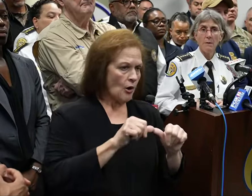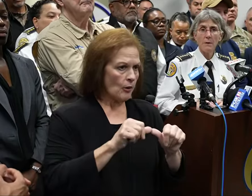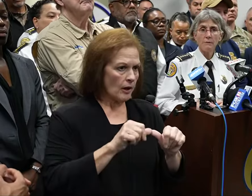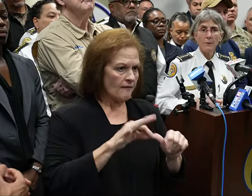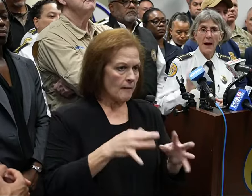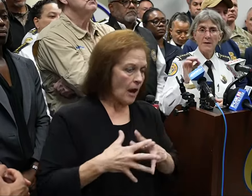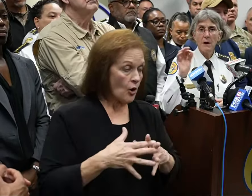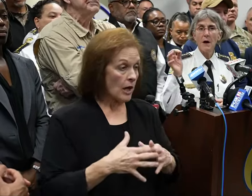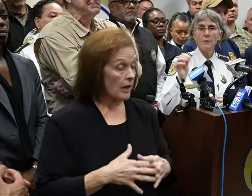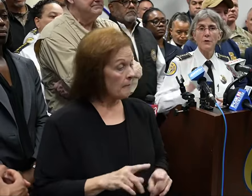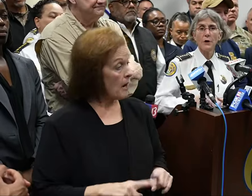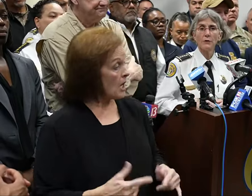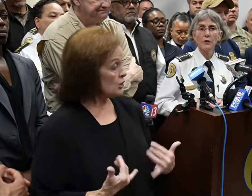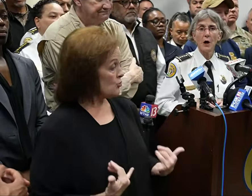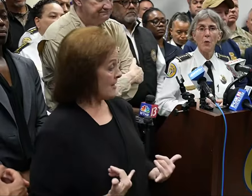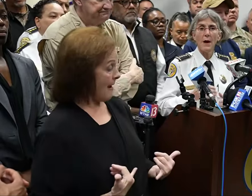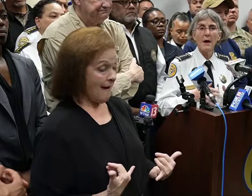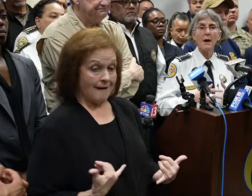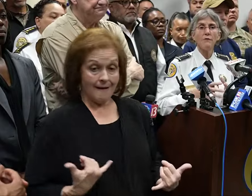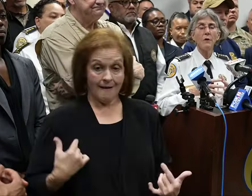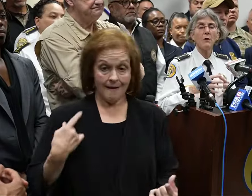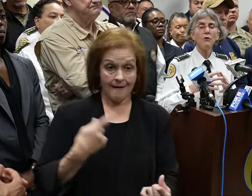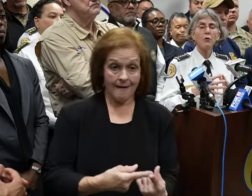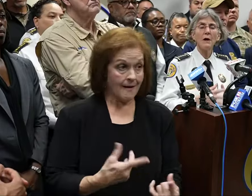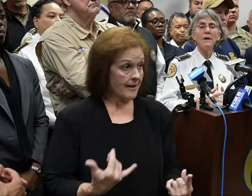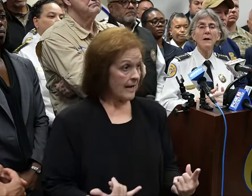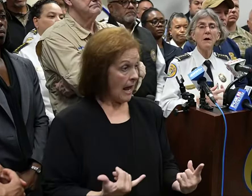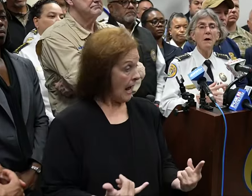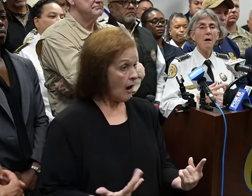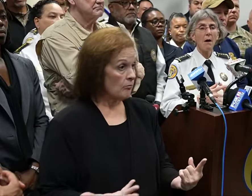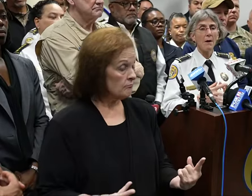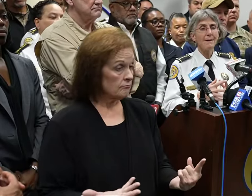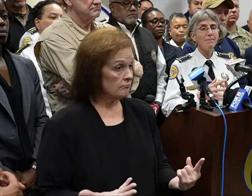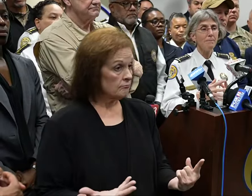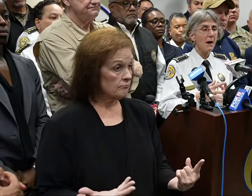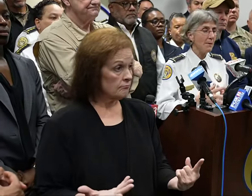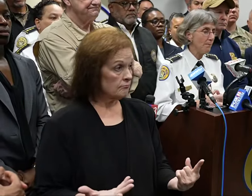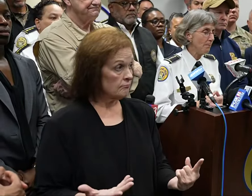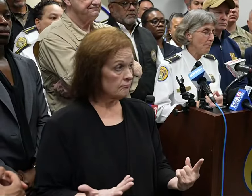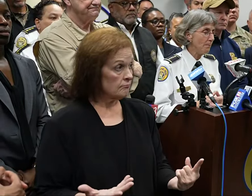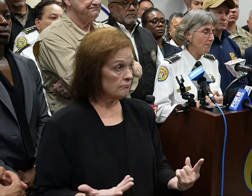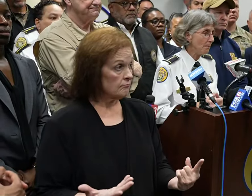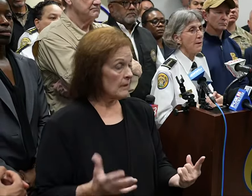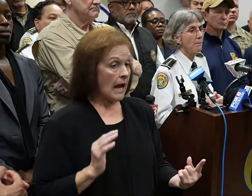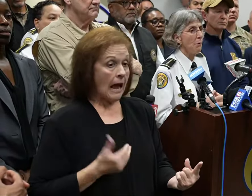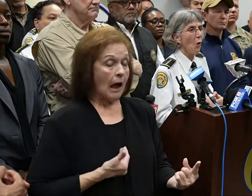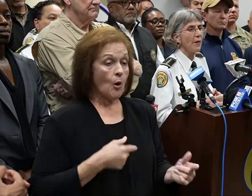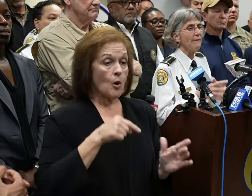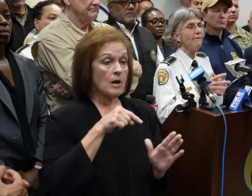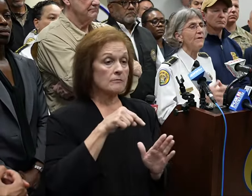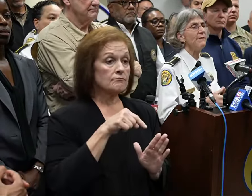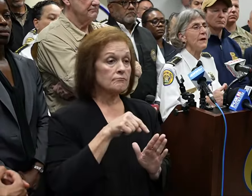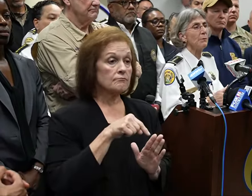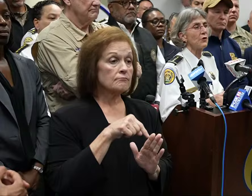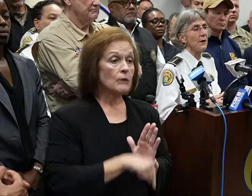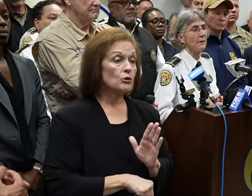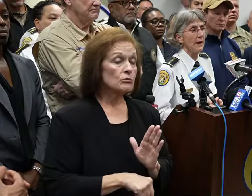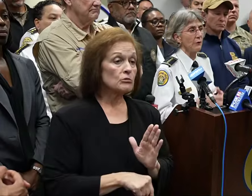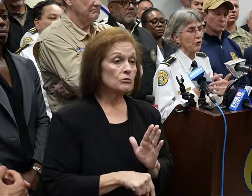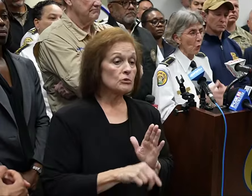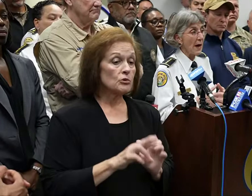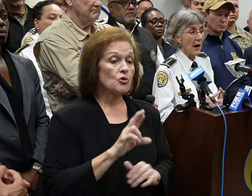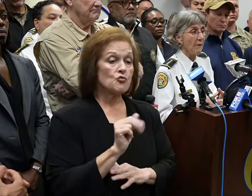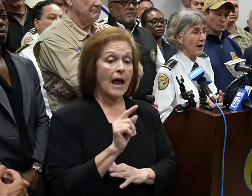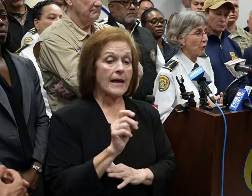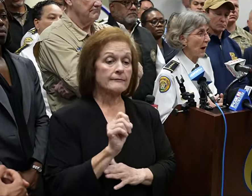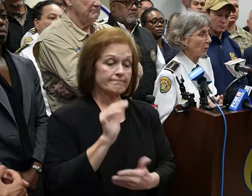Today, from that time 2 years ago, we have driven our murder rate more than 50% down.